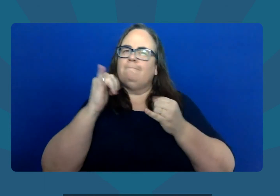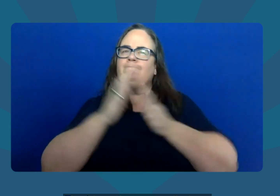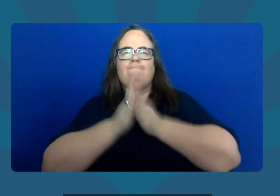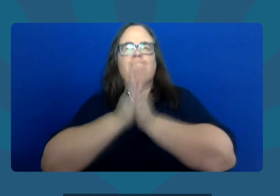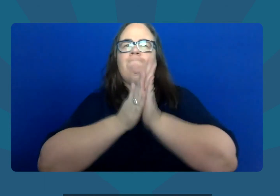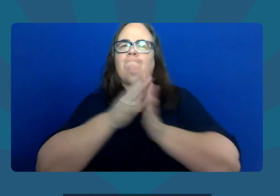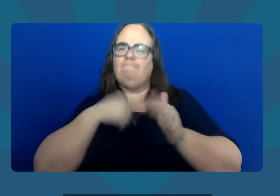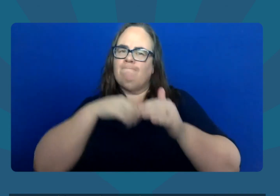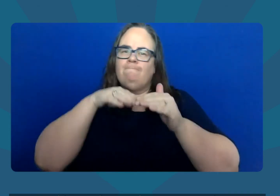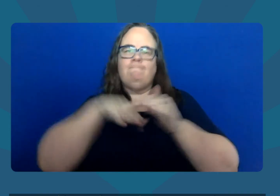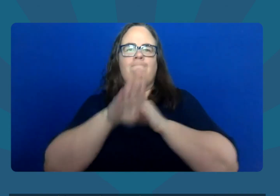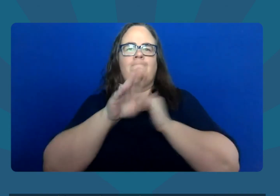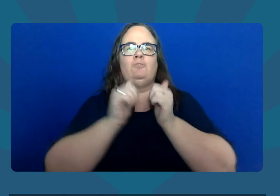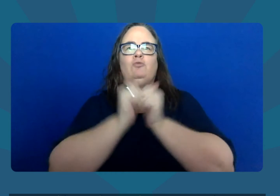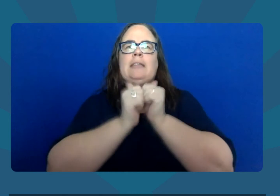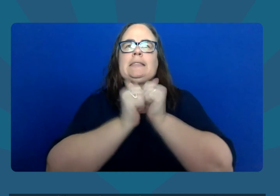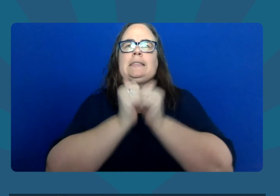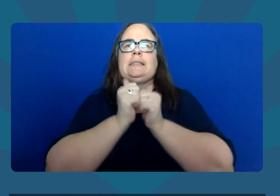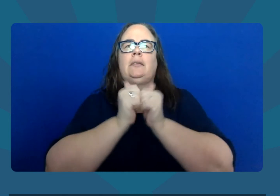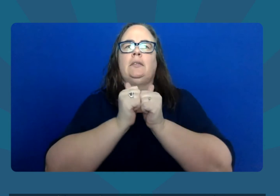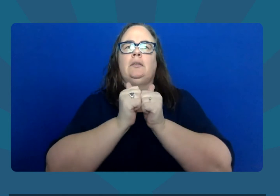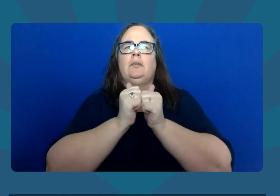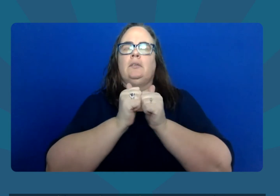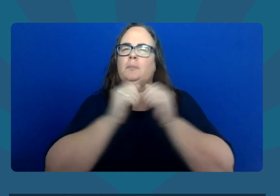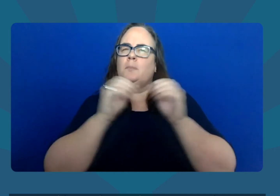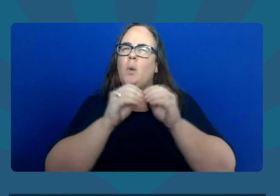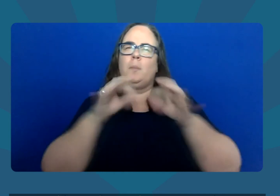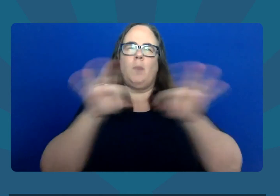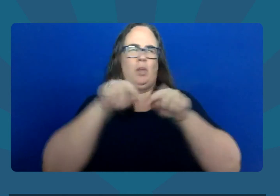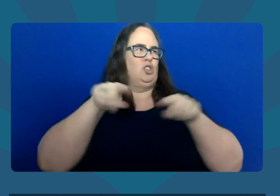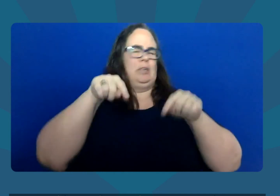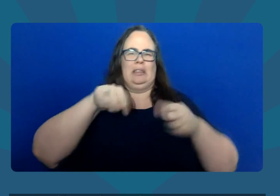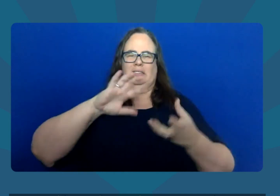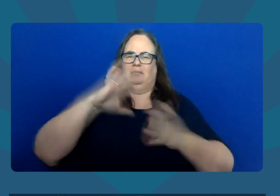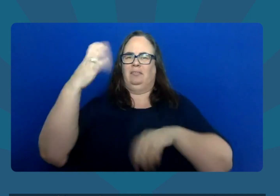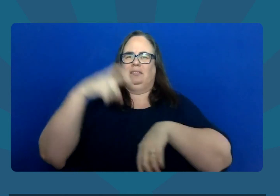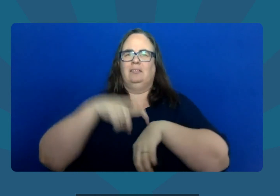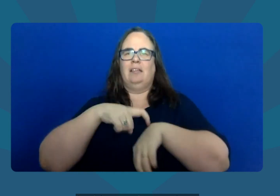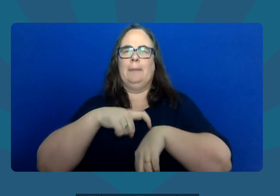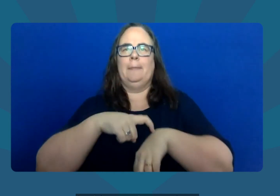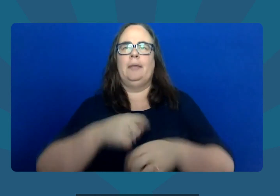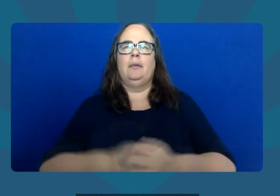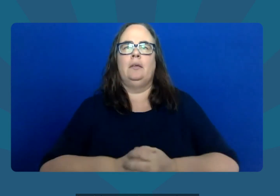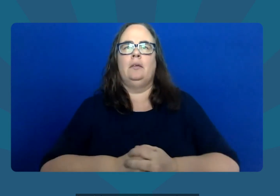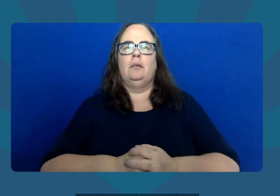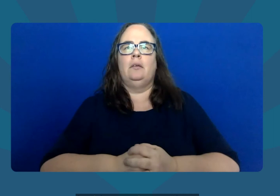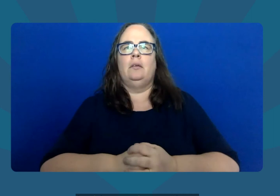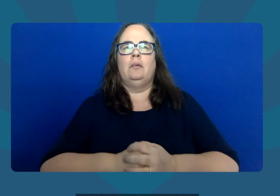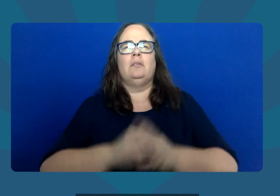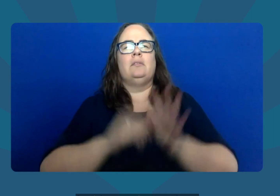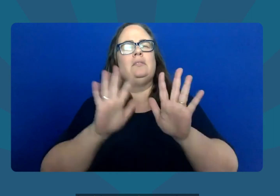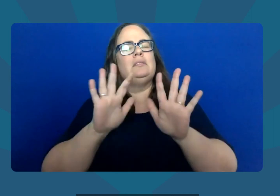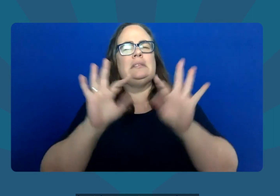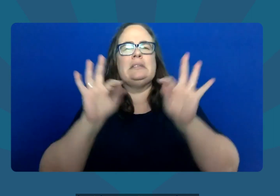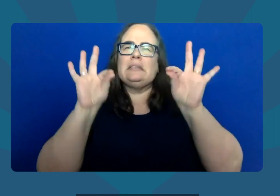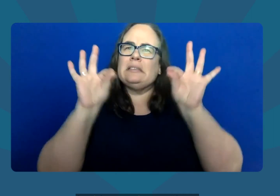ideas that compelled me to enter this race have only grown more important in this tumultuous